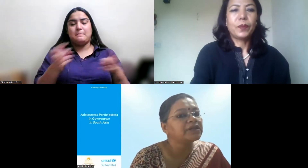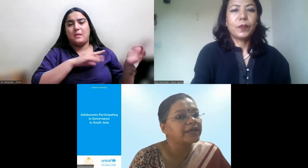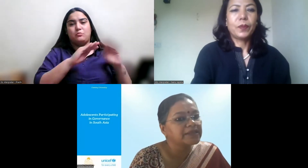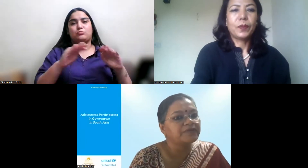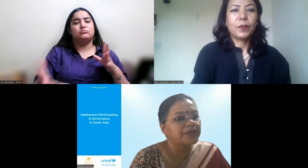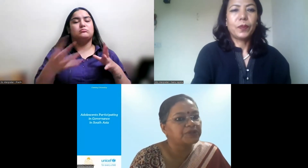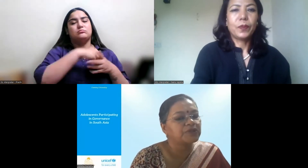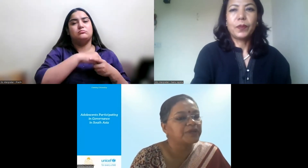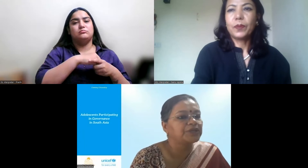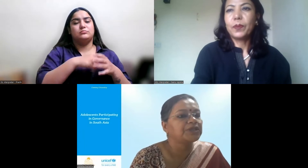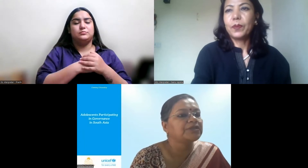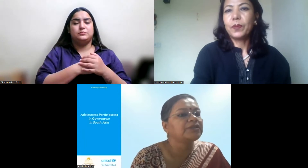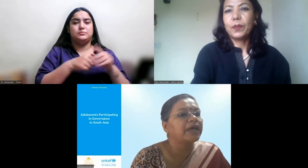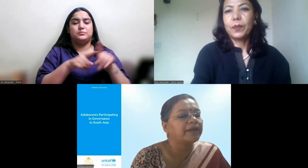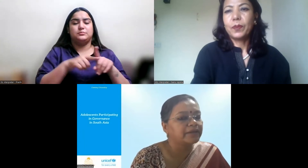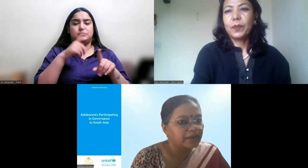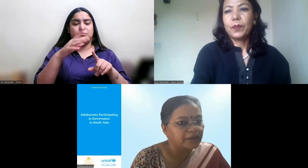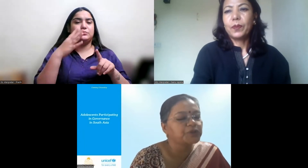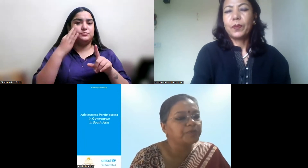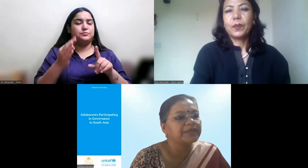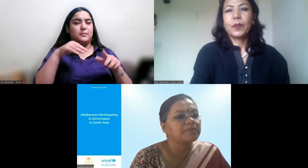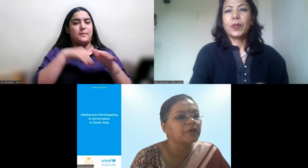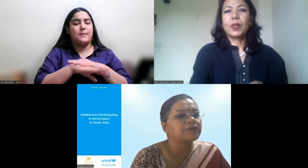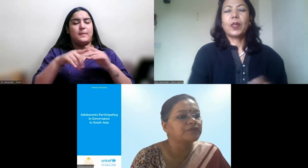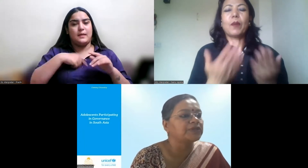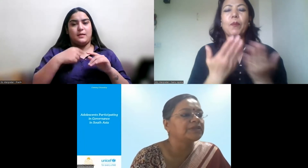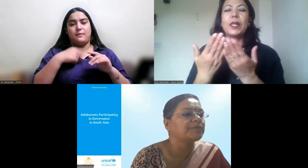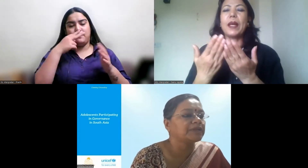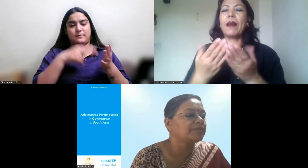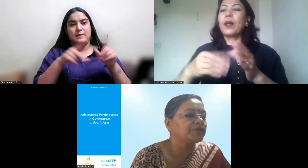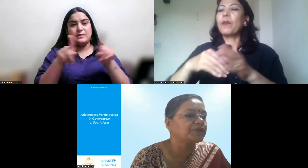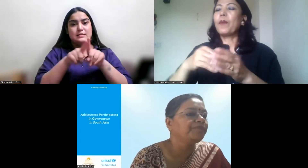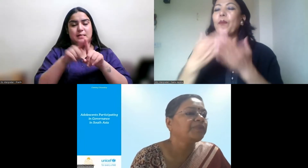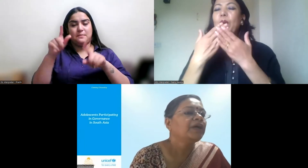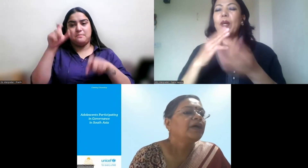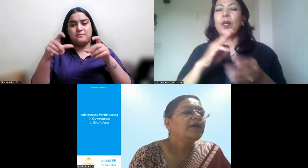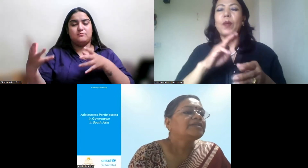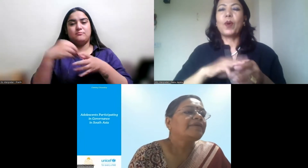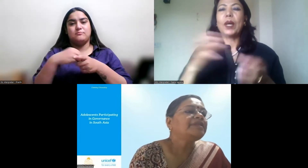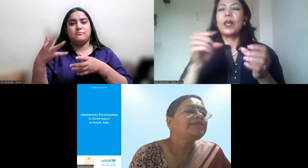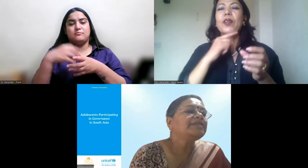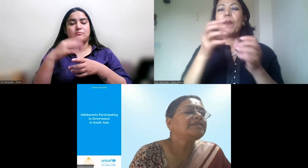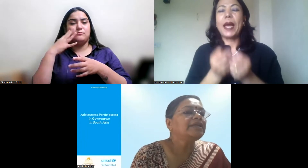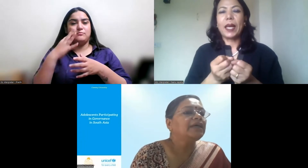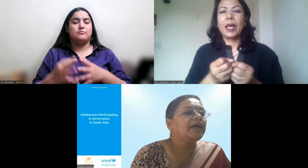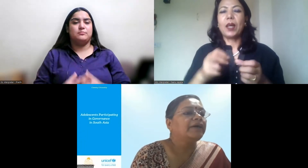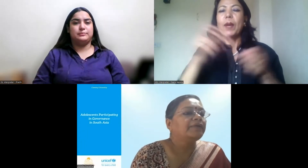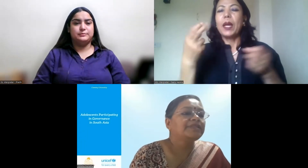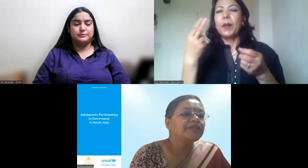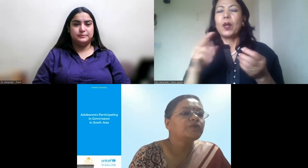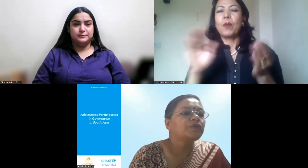several kinds of actions were initiated and took place because of children's participation. Simultaneously,